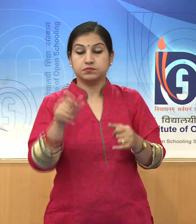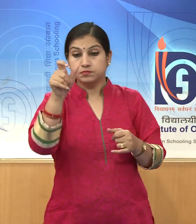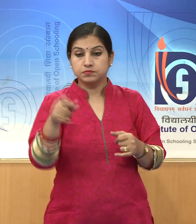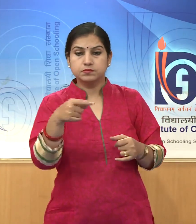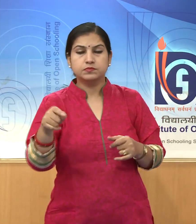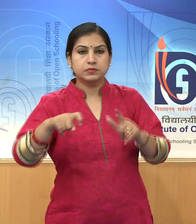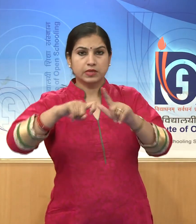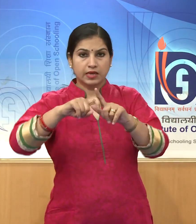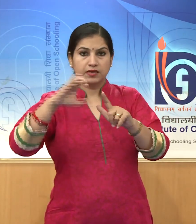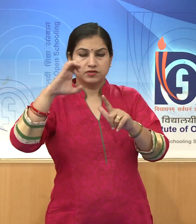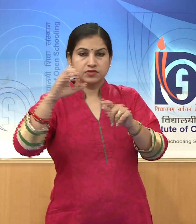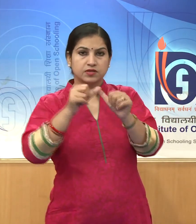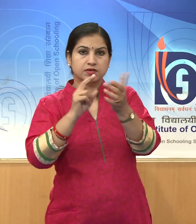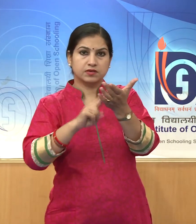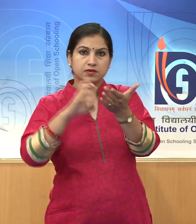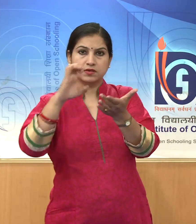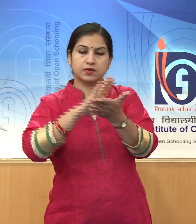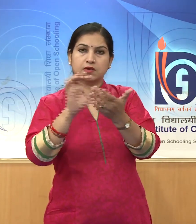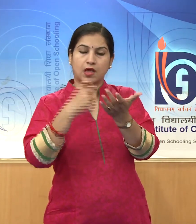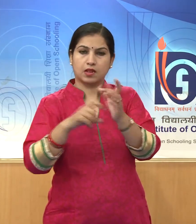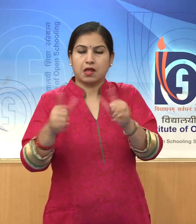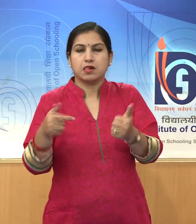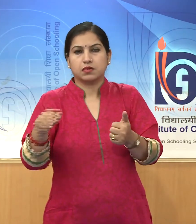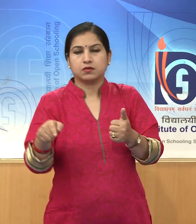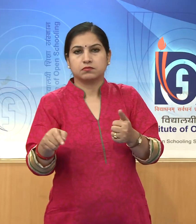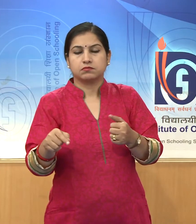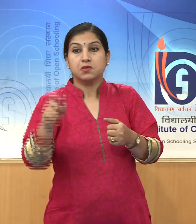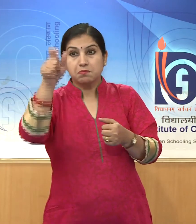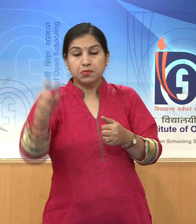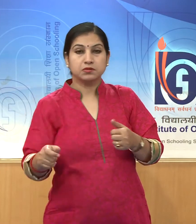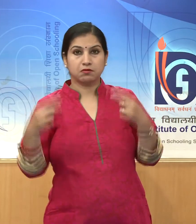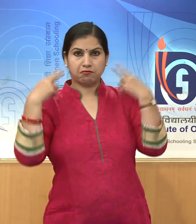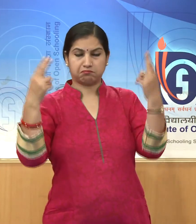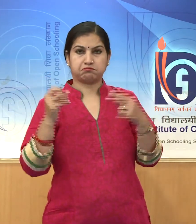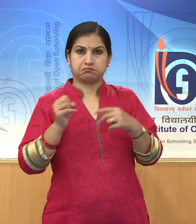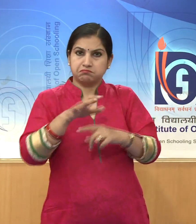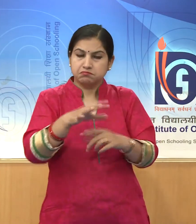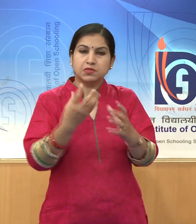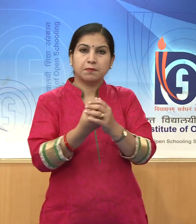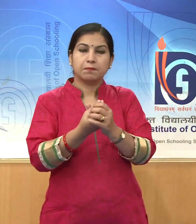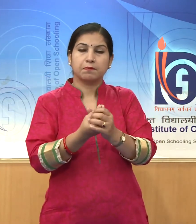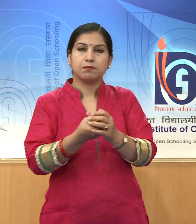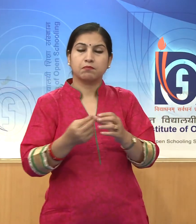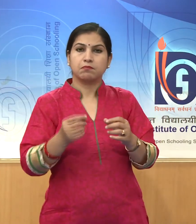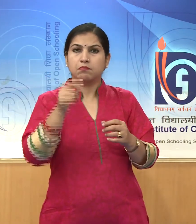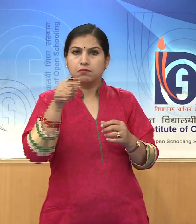K.C.S. Panikkar could be termed as the most influential and pioneer in